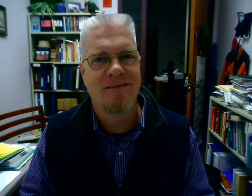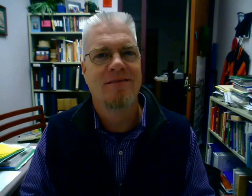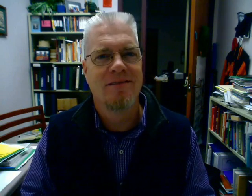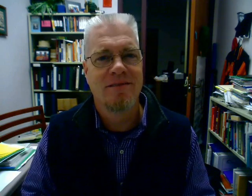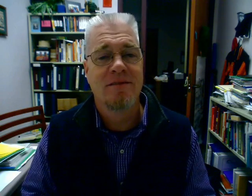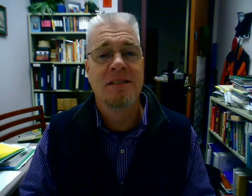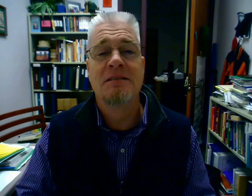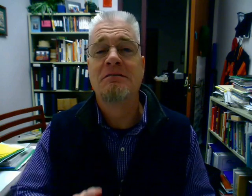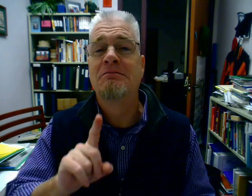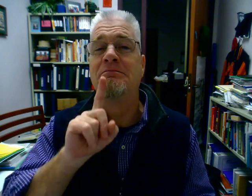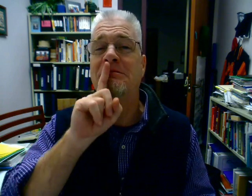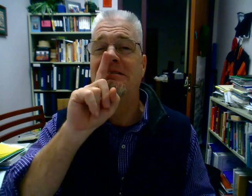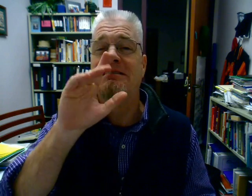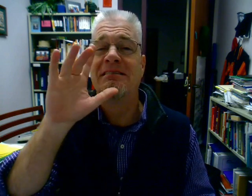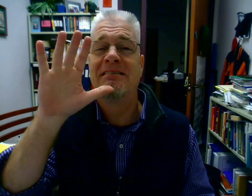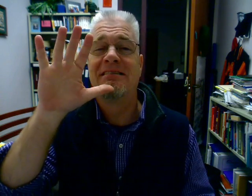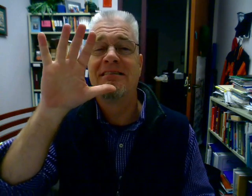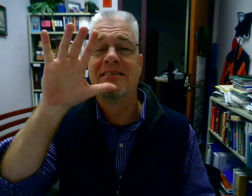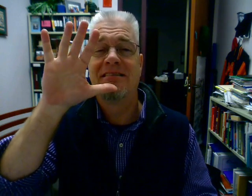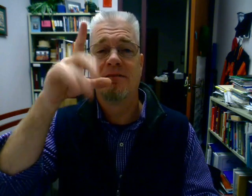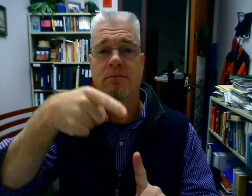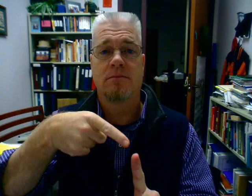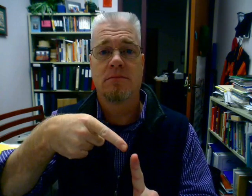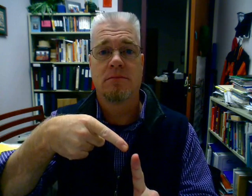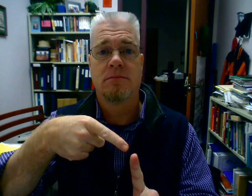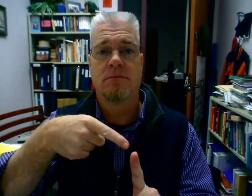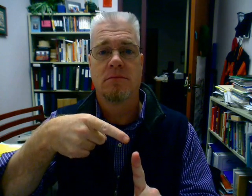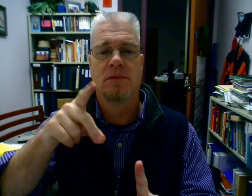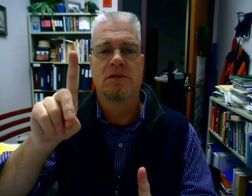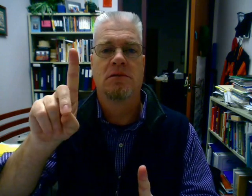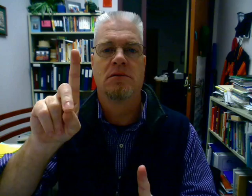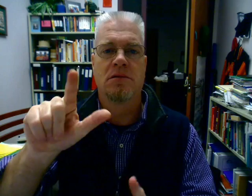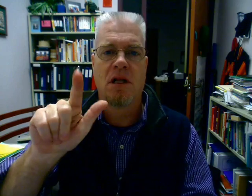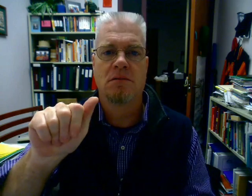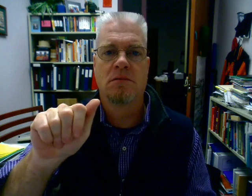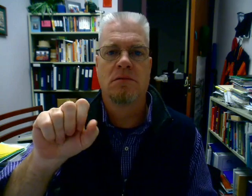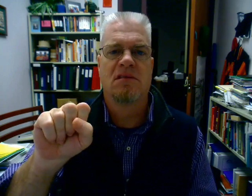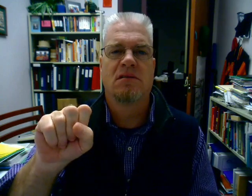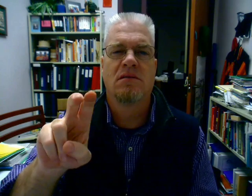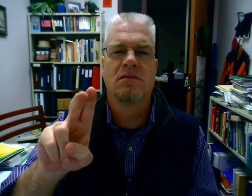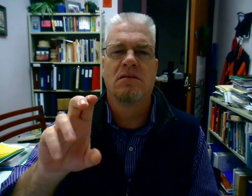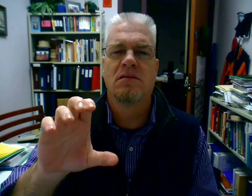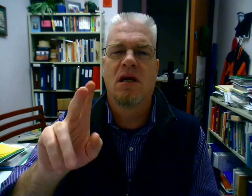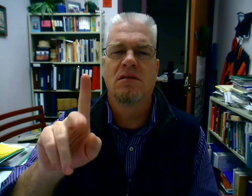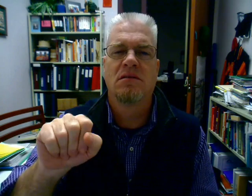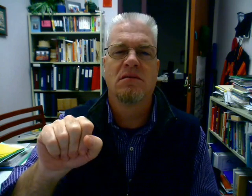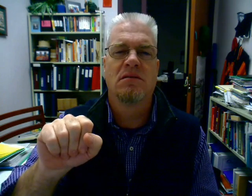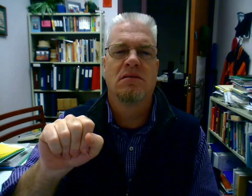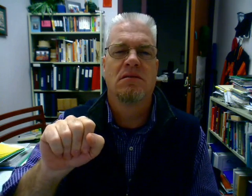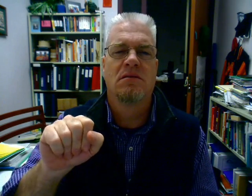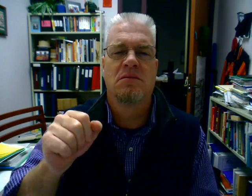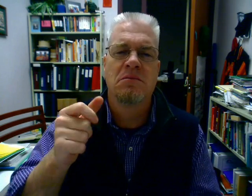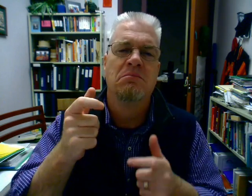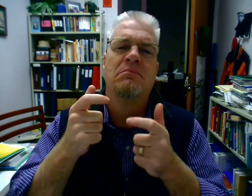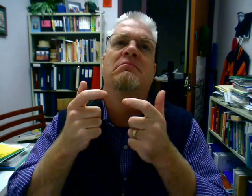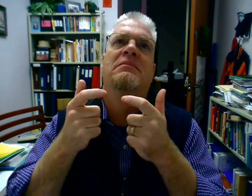window he had through the line there, because he wasn't getting the separation from the receiver. Well, now, earlier we saw Plaxico yipping in his ear talking about he's open, so he's